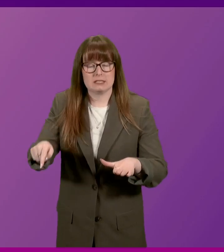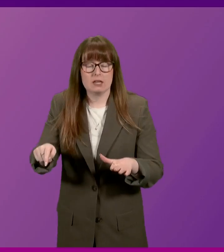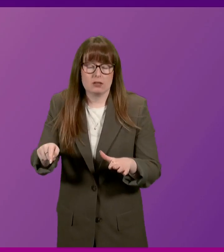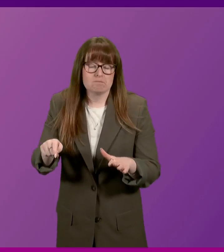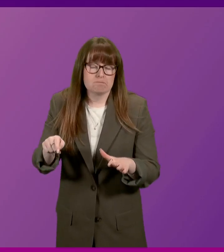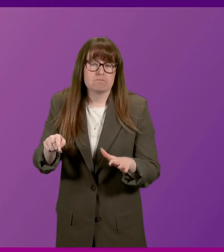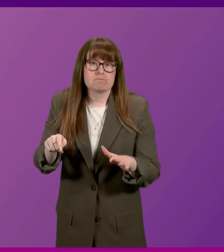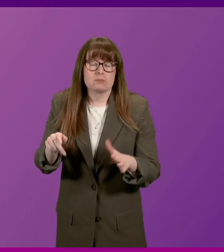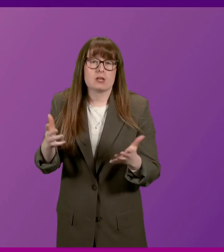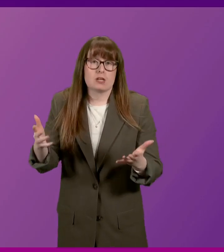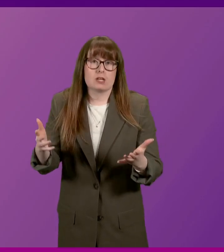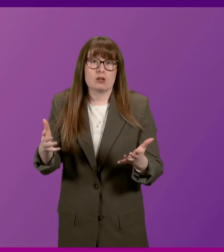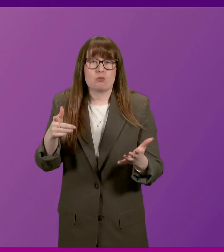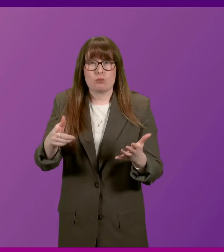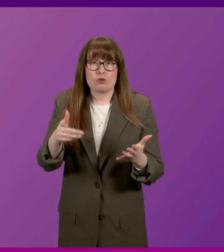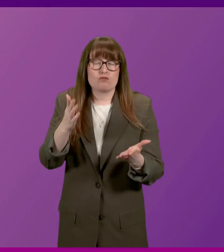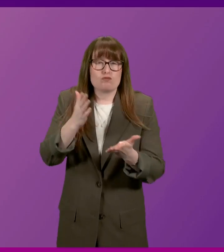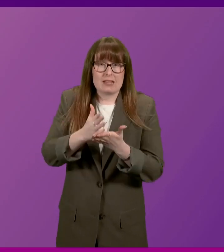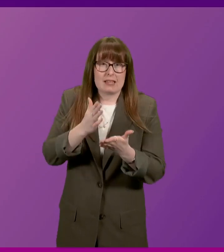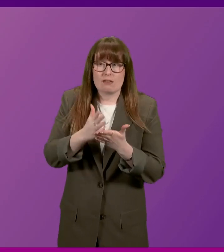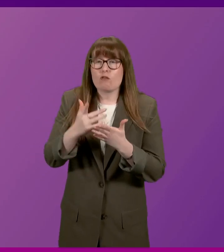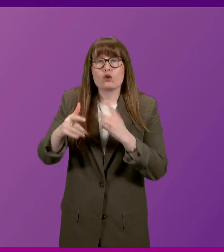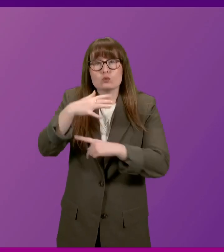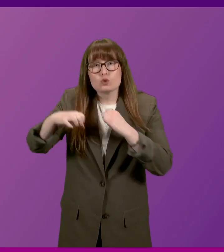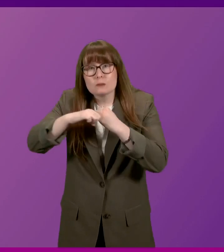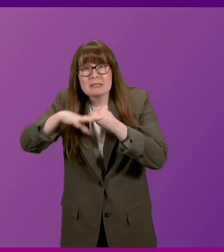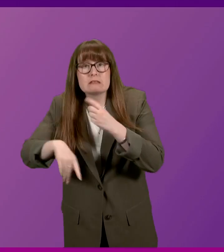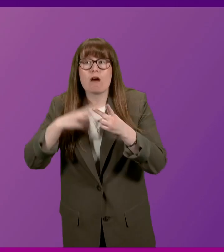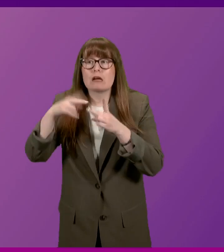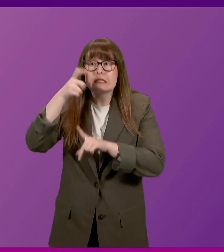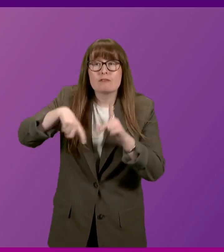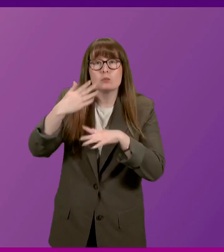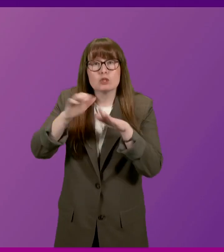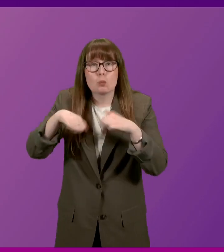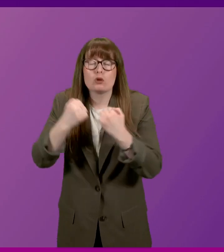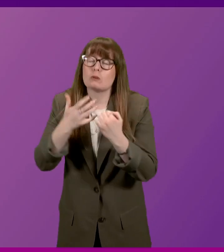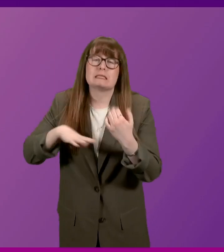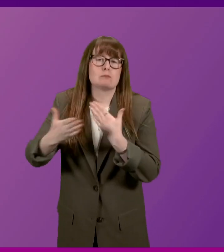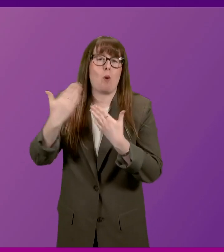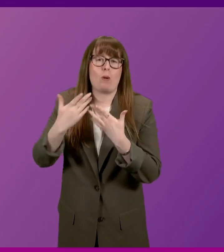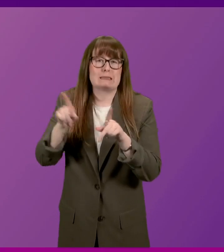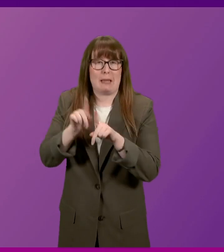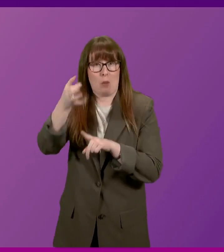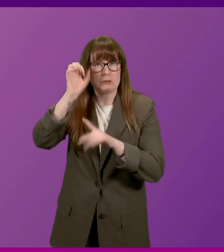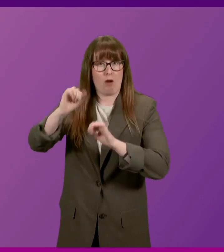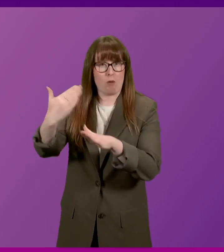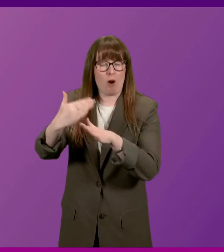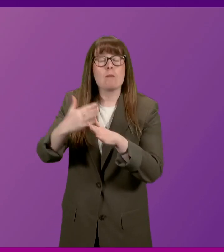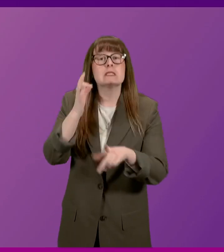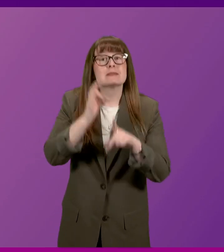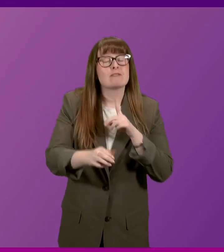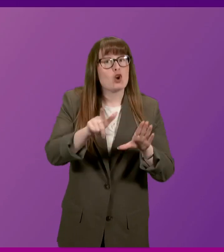need more Lucy's in terms of the social media and the deaf community workshops that she does with the deaf community. But in terms of younger